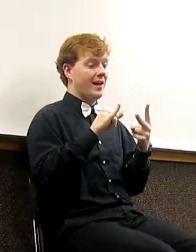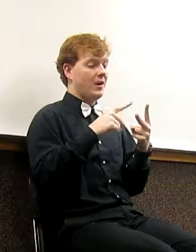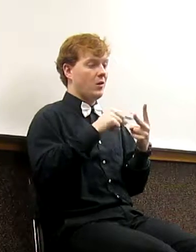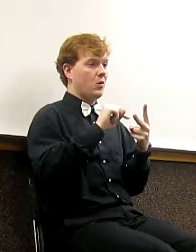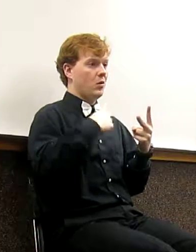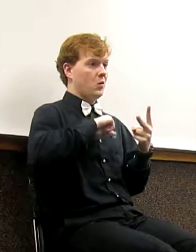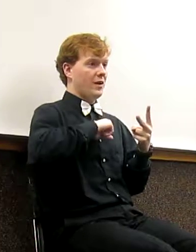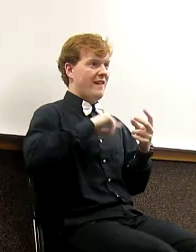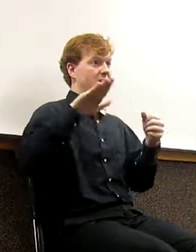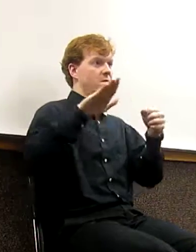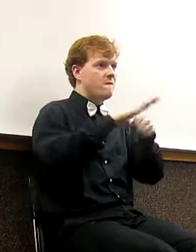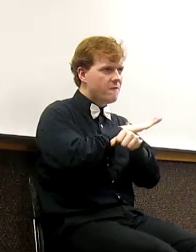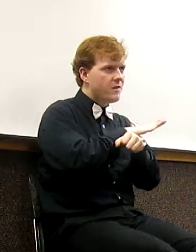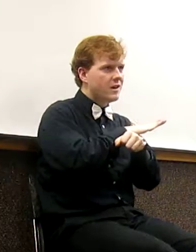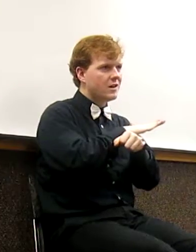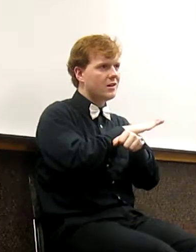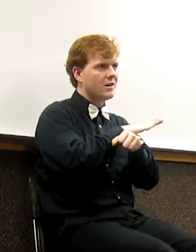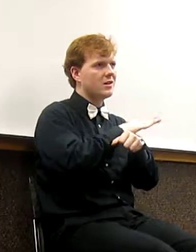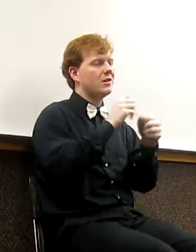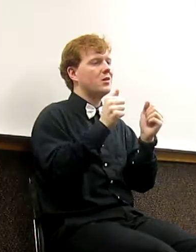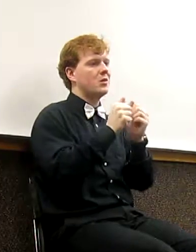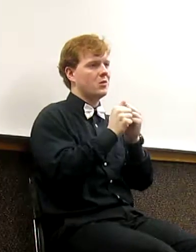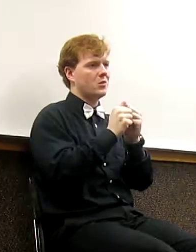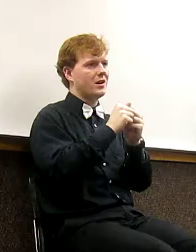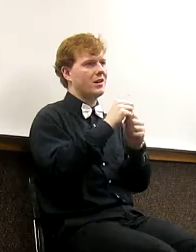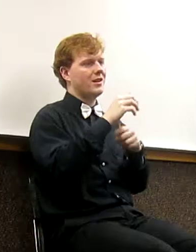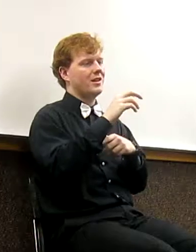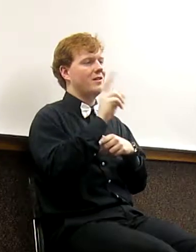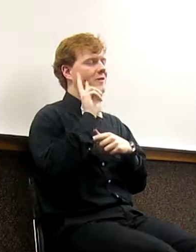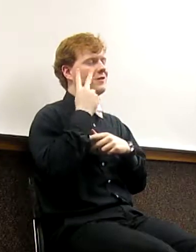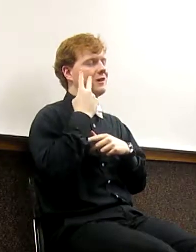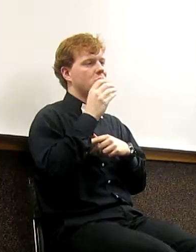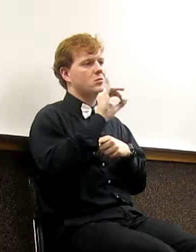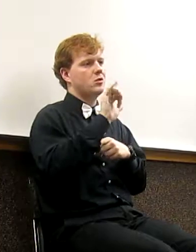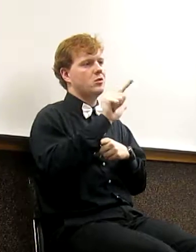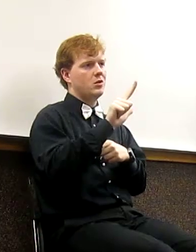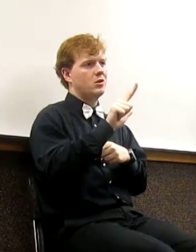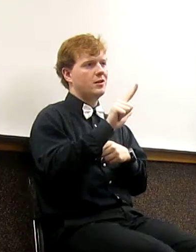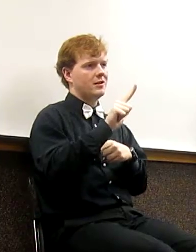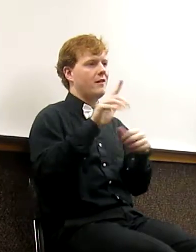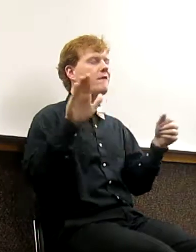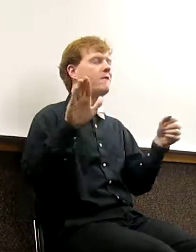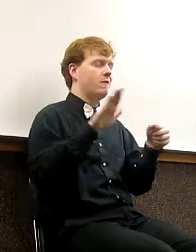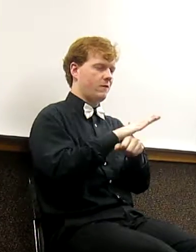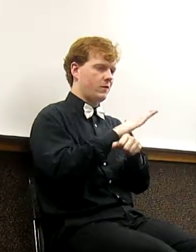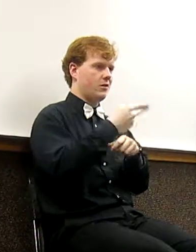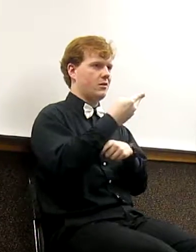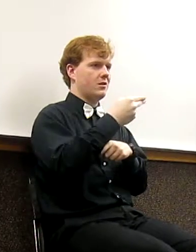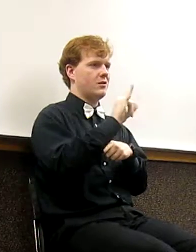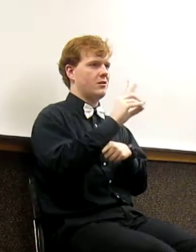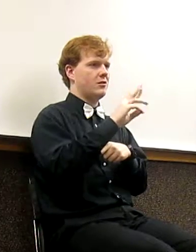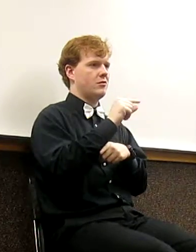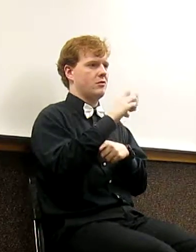we took vegetable oil, right? And we filled it up with hydrogen atoms, okay? Has anyone ever heard the